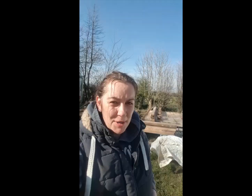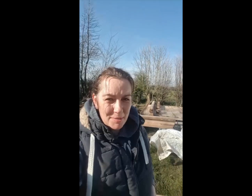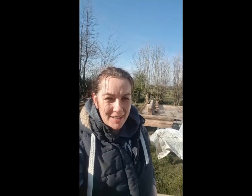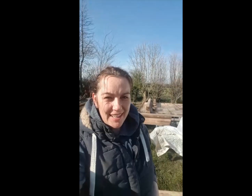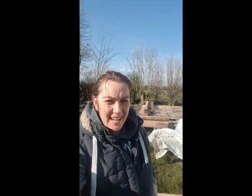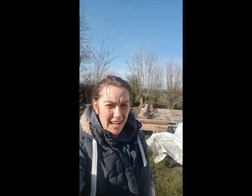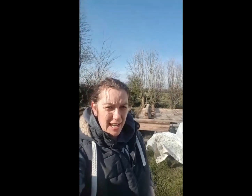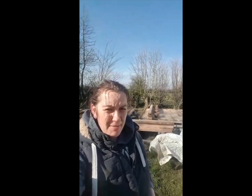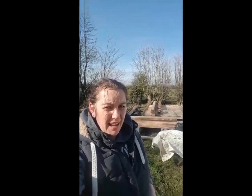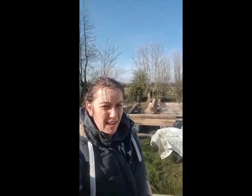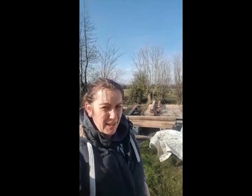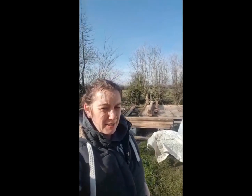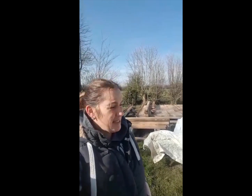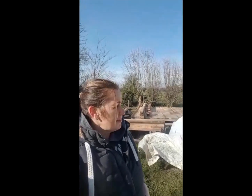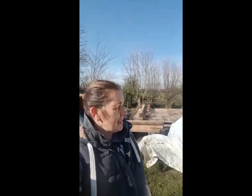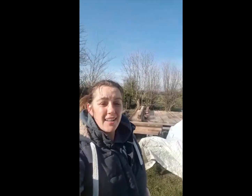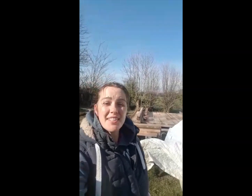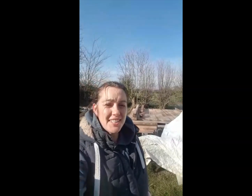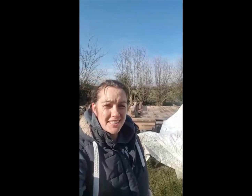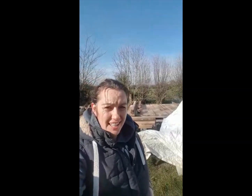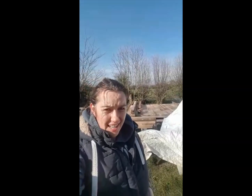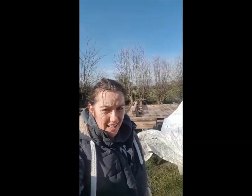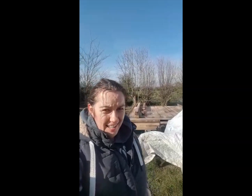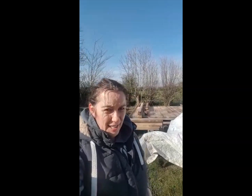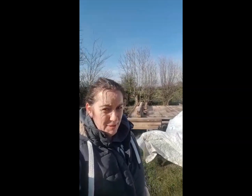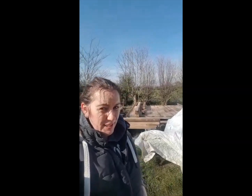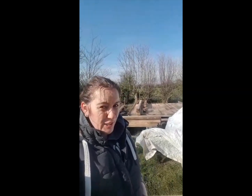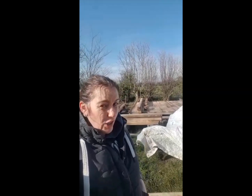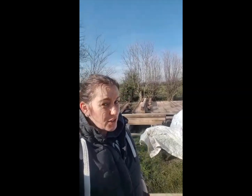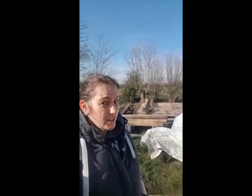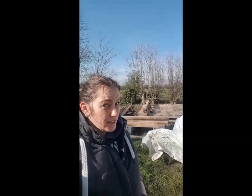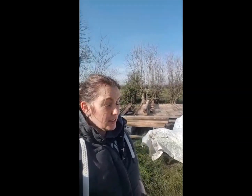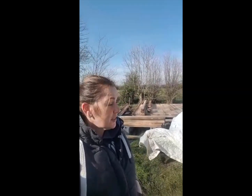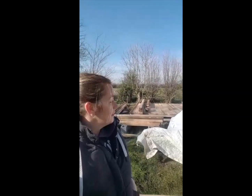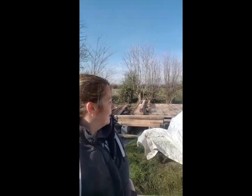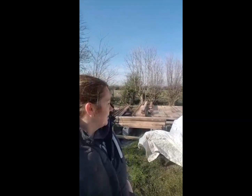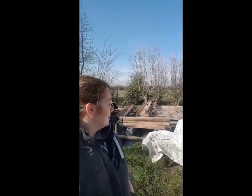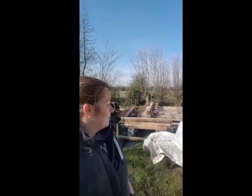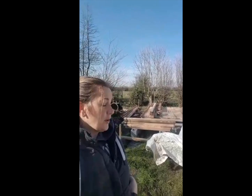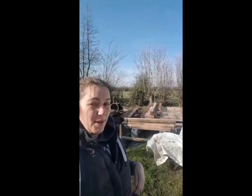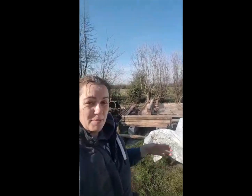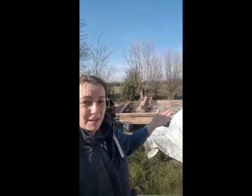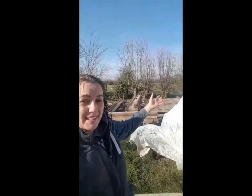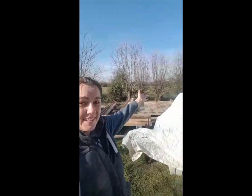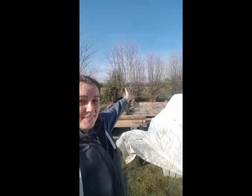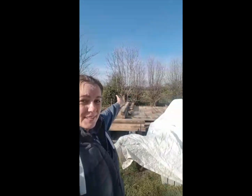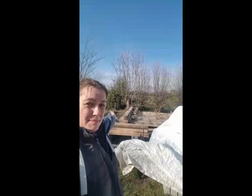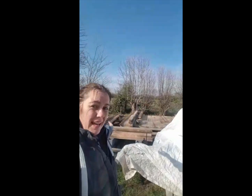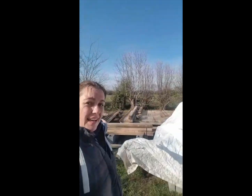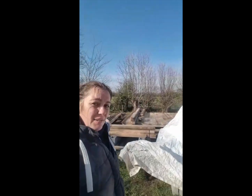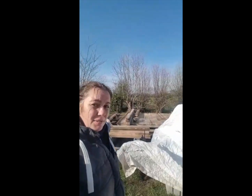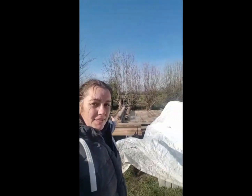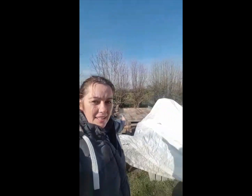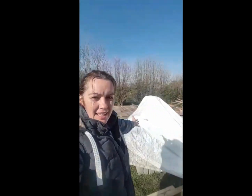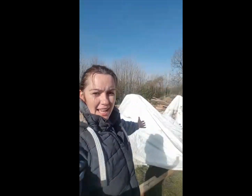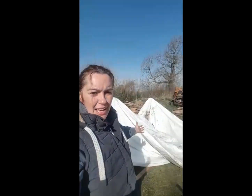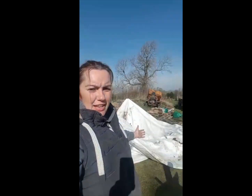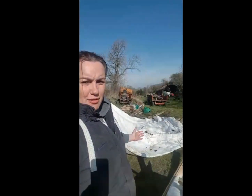Mowbray, I am at home down my garden and I'm using lots and lots and lots of masks to put up my new summer house. I have